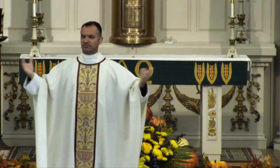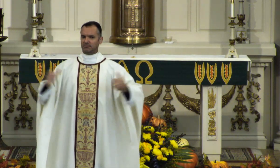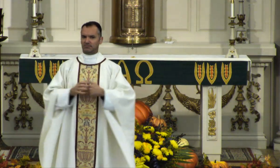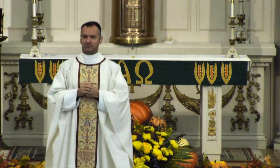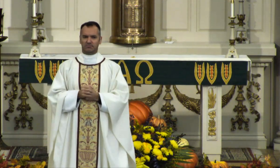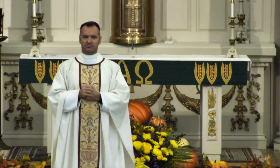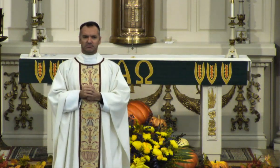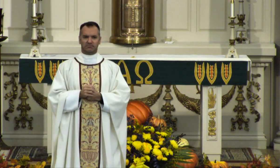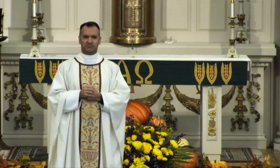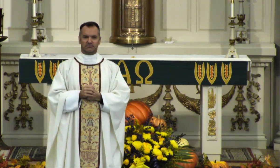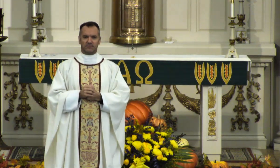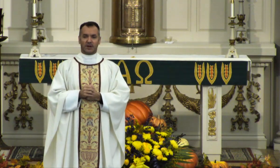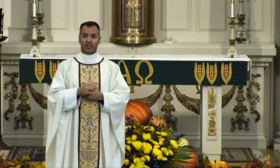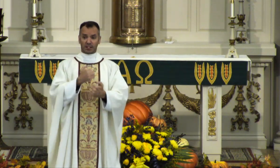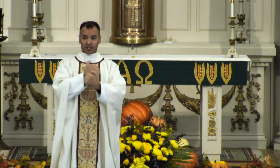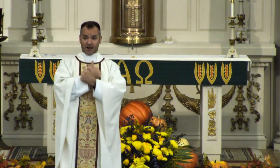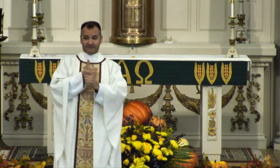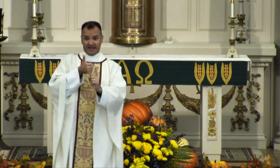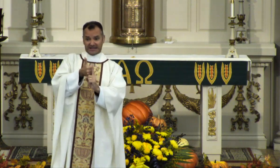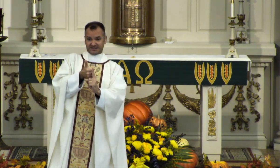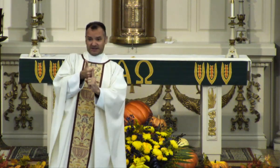and there was no peace there to be found.